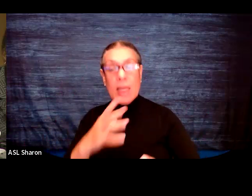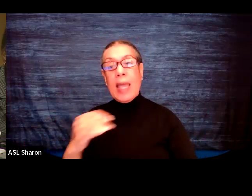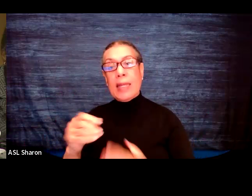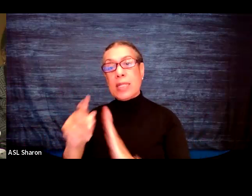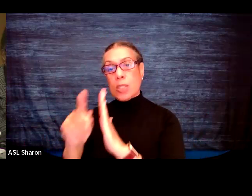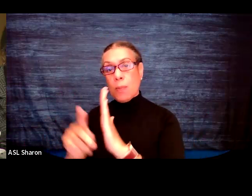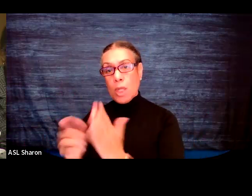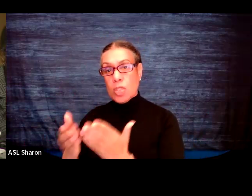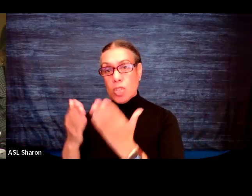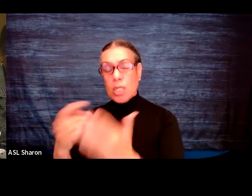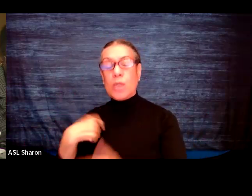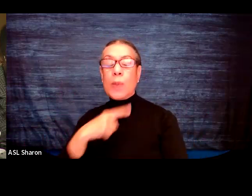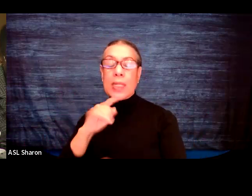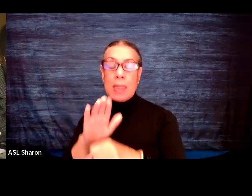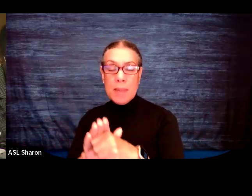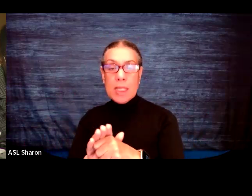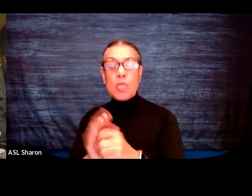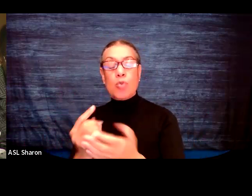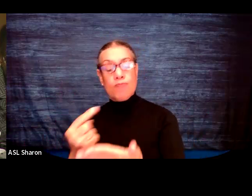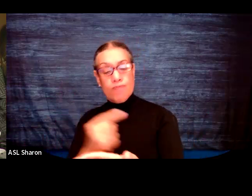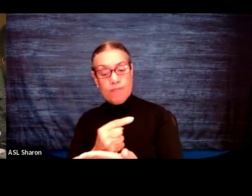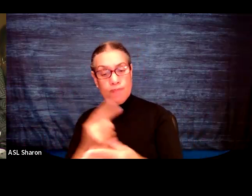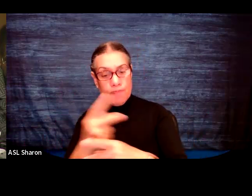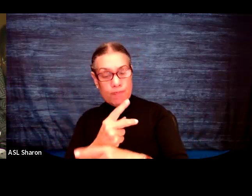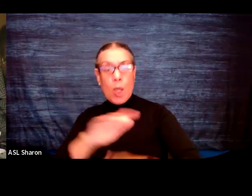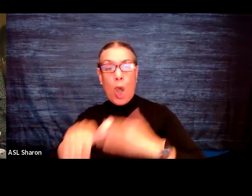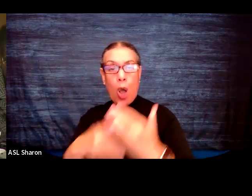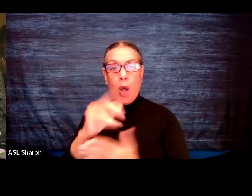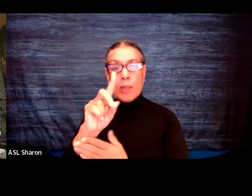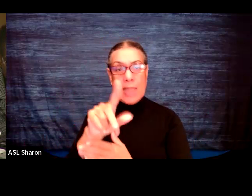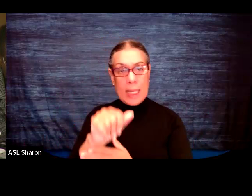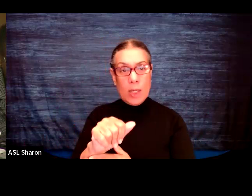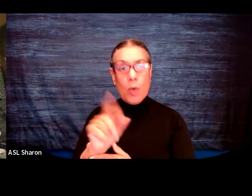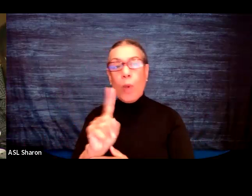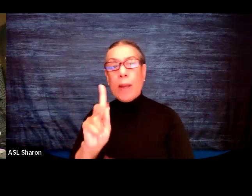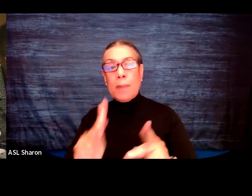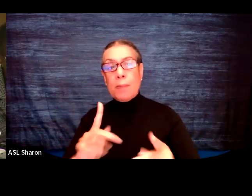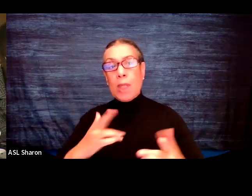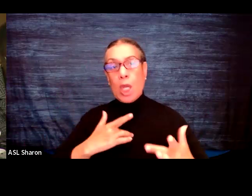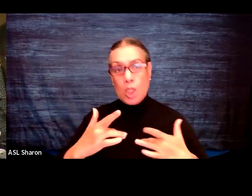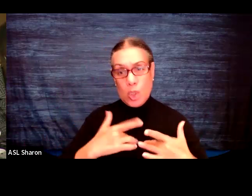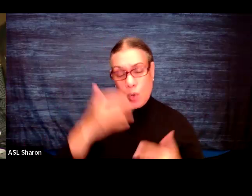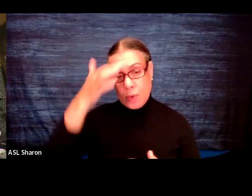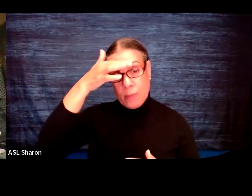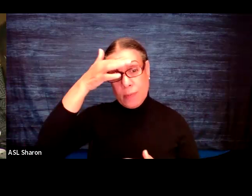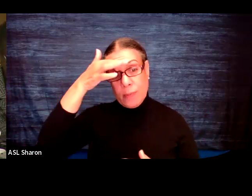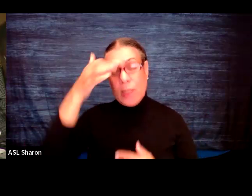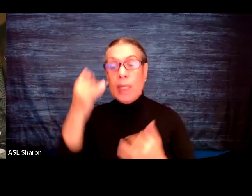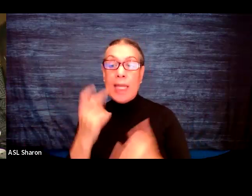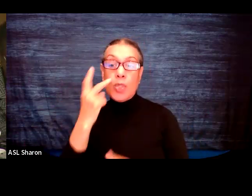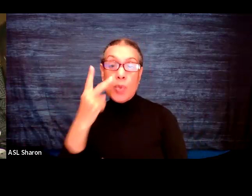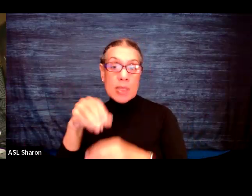suggests, we're committed to reviewing all available data around areas of concern that have been raised. And as you'll see